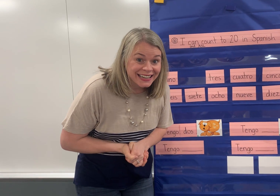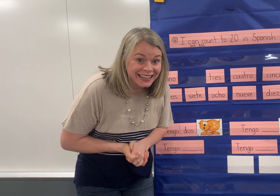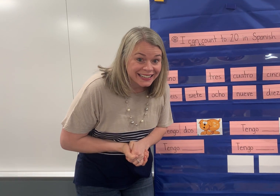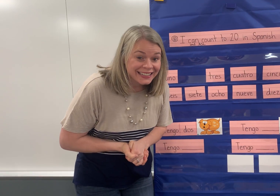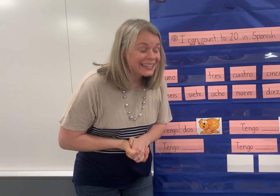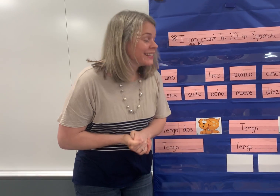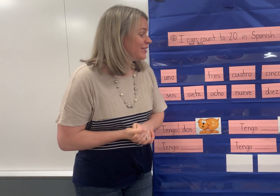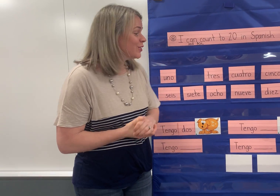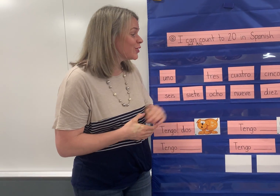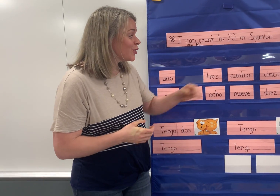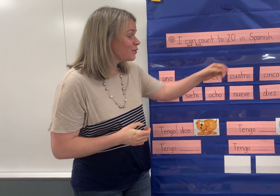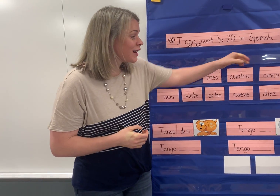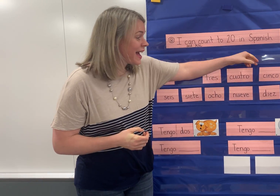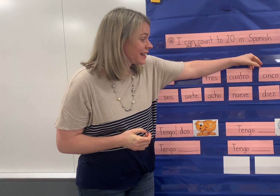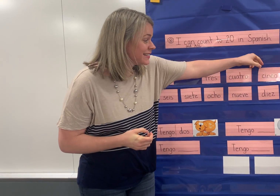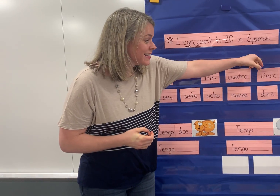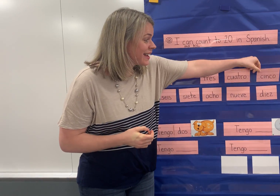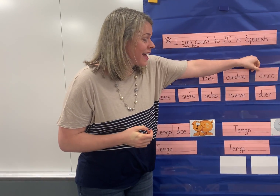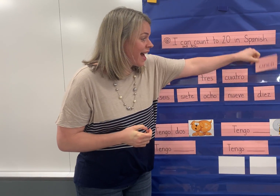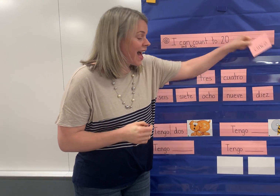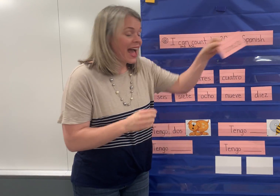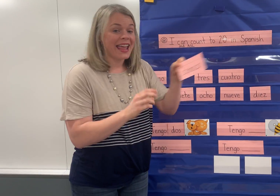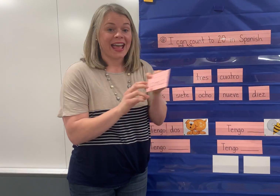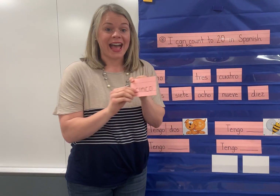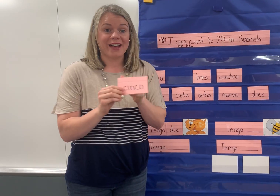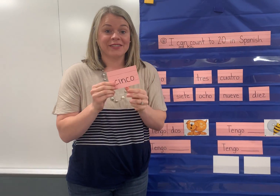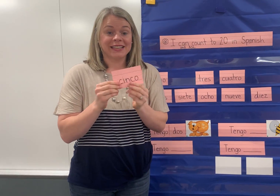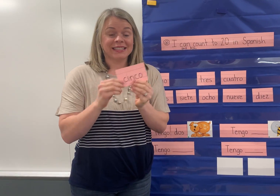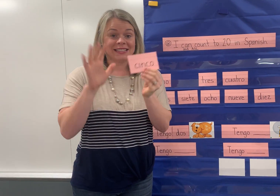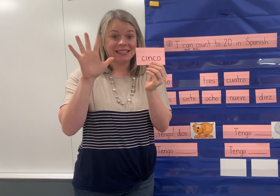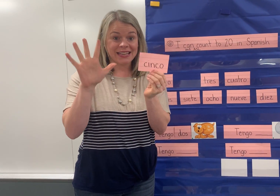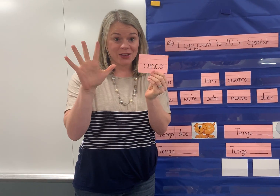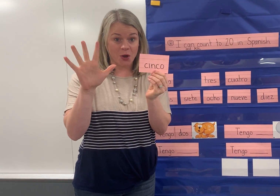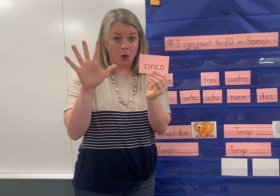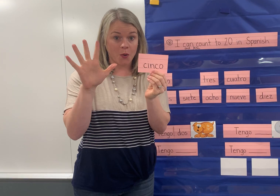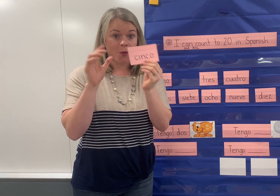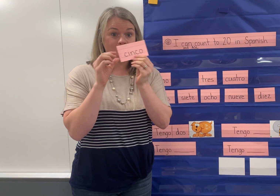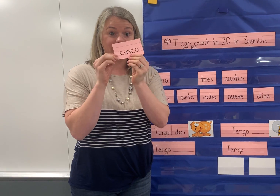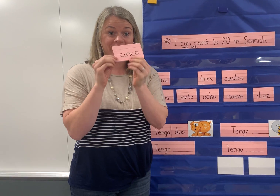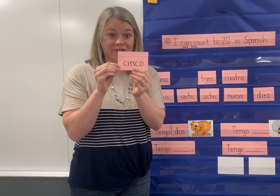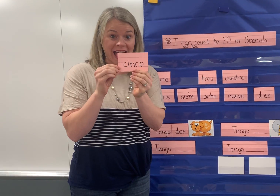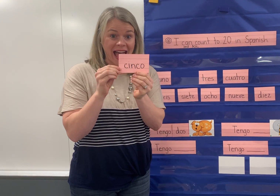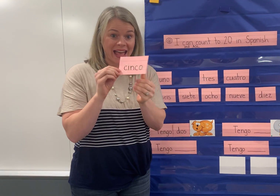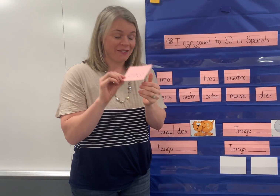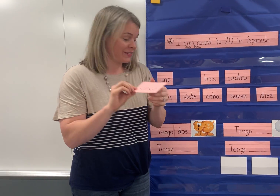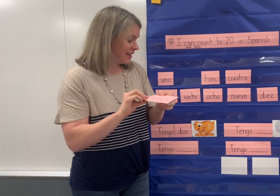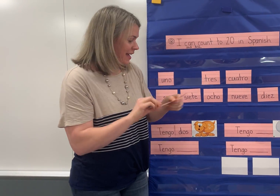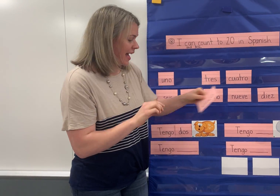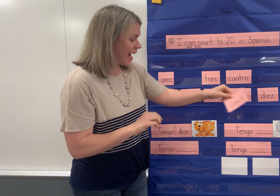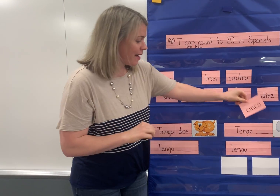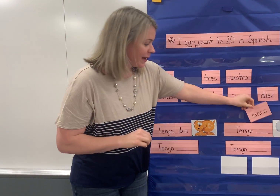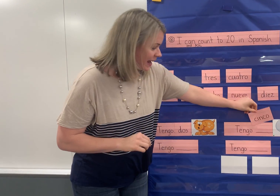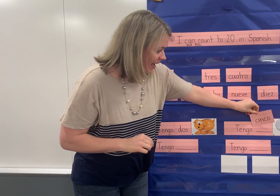Fantastic. You're correct. I have 5 or 5